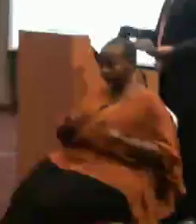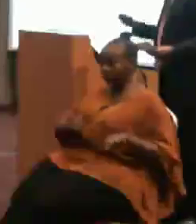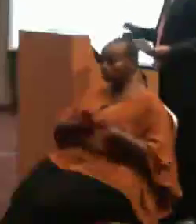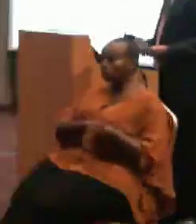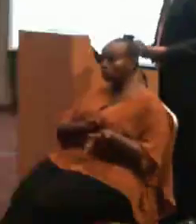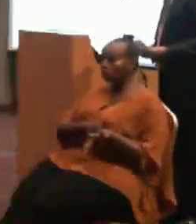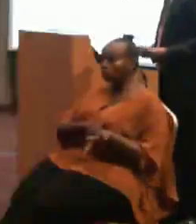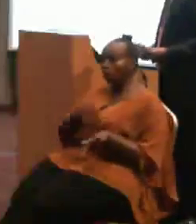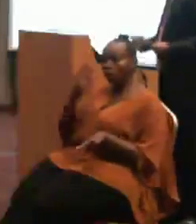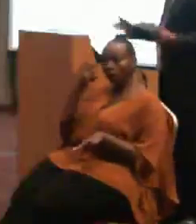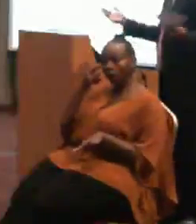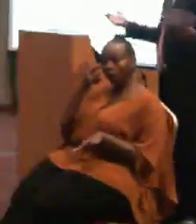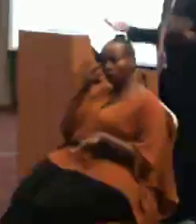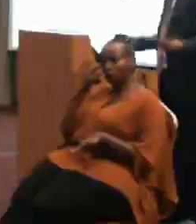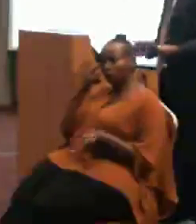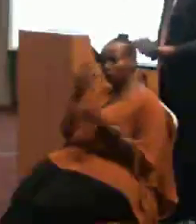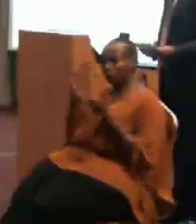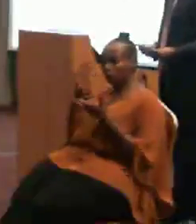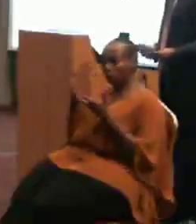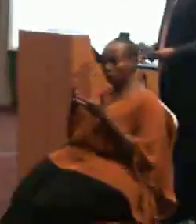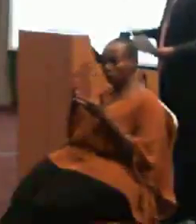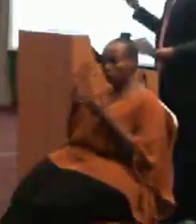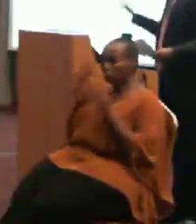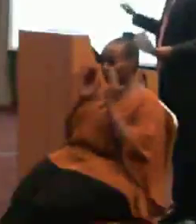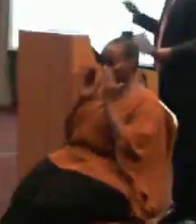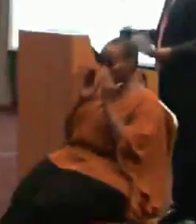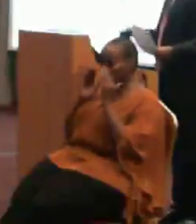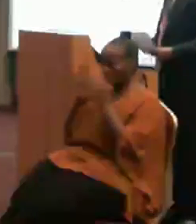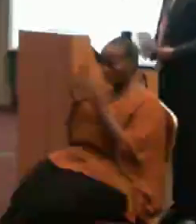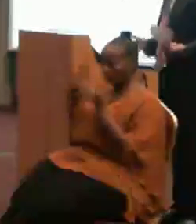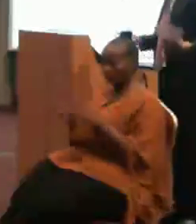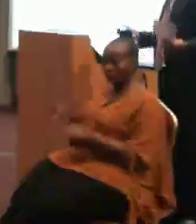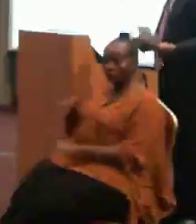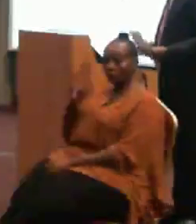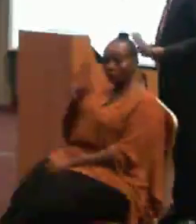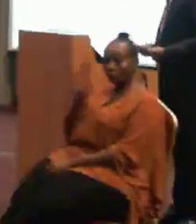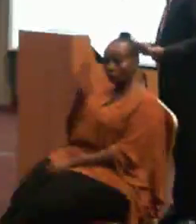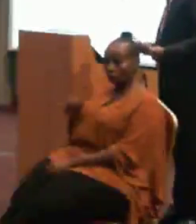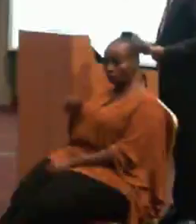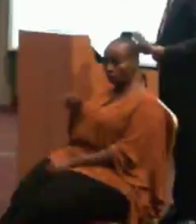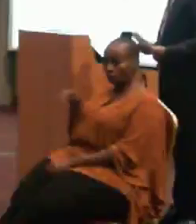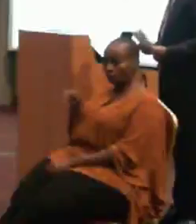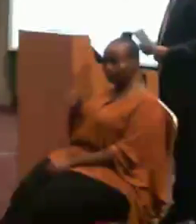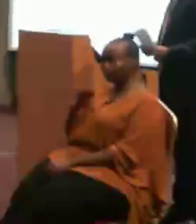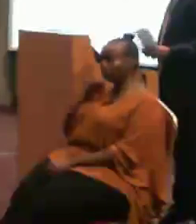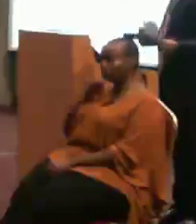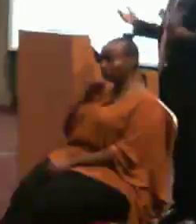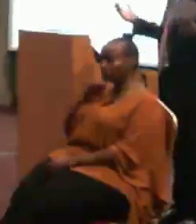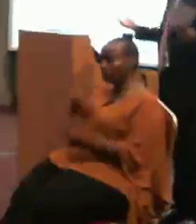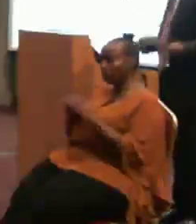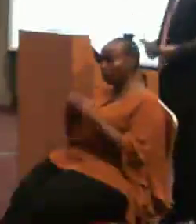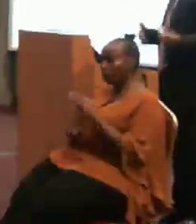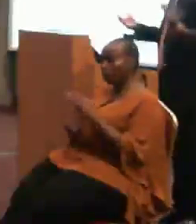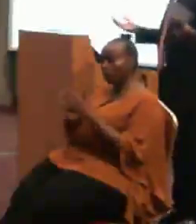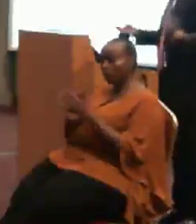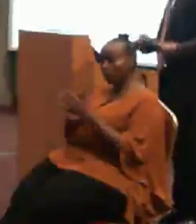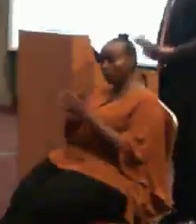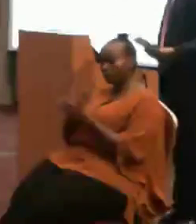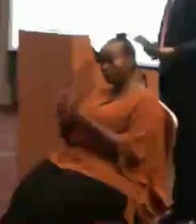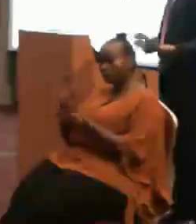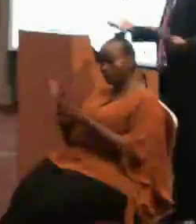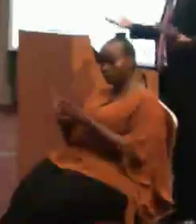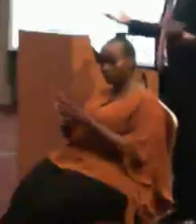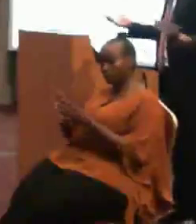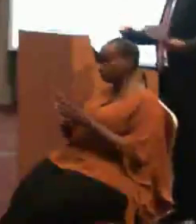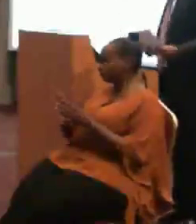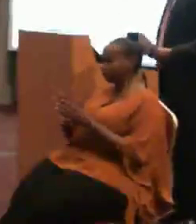any equity provider, we've seen it in the IPPs, would want anything lower than 15% return. We've seen the IPPs in dollar